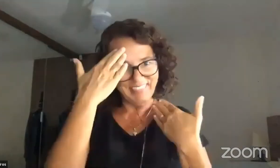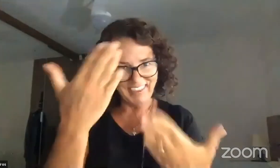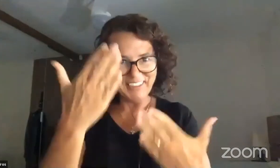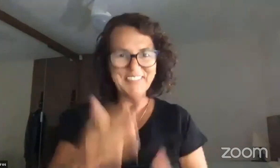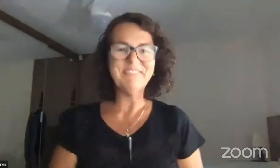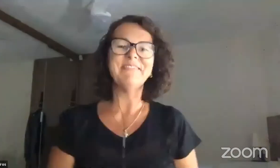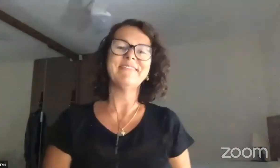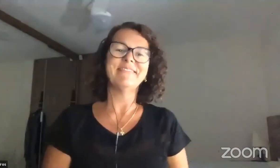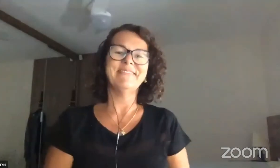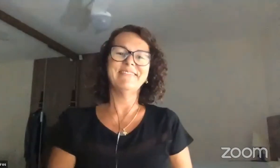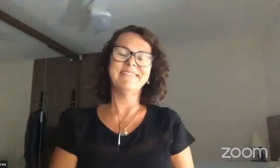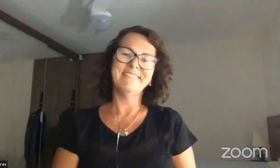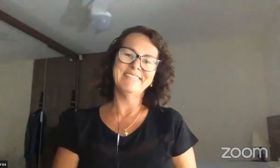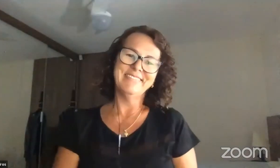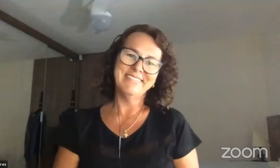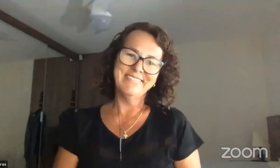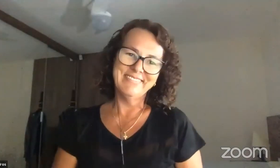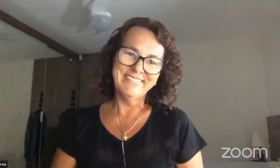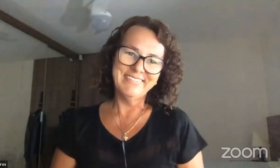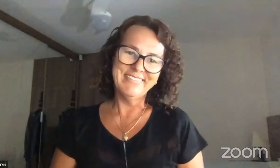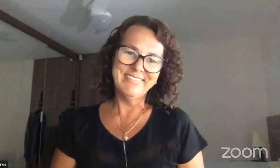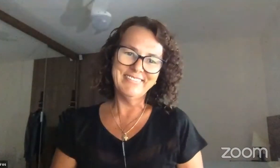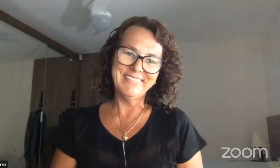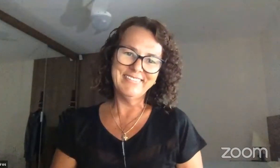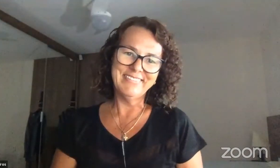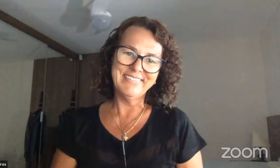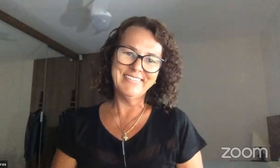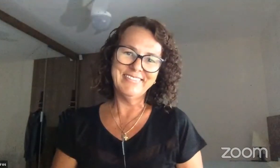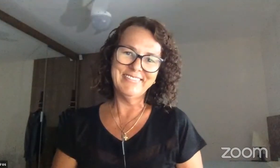for anyone that would like. So thank you very much.